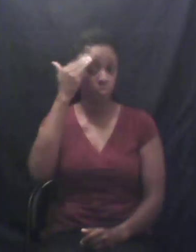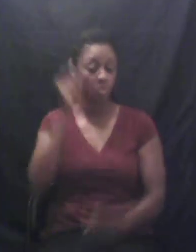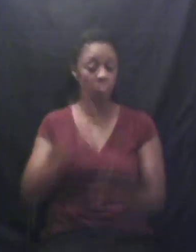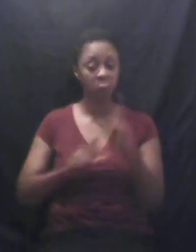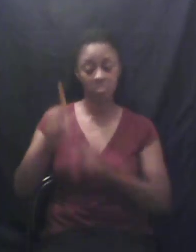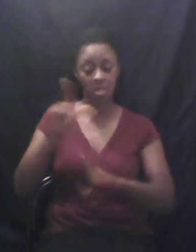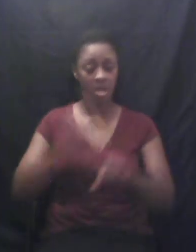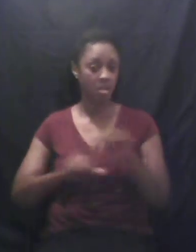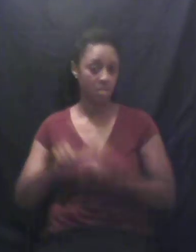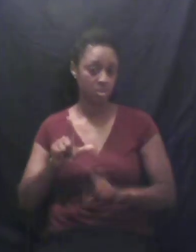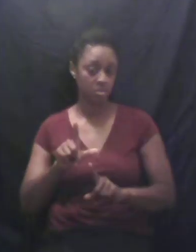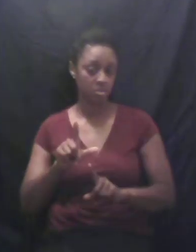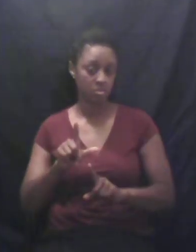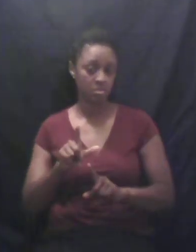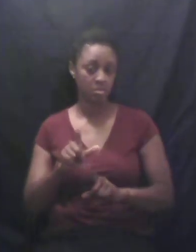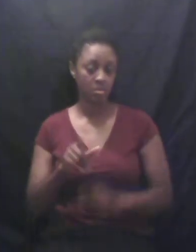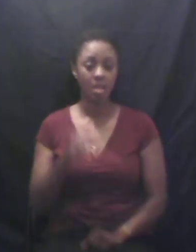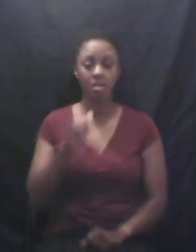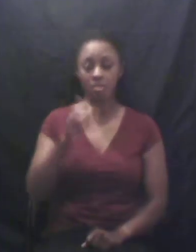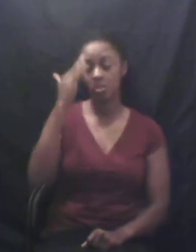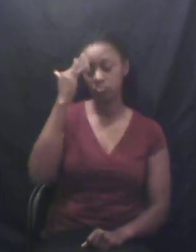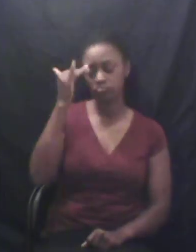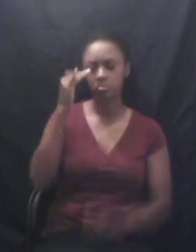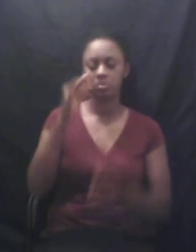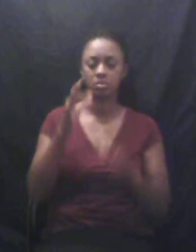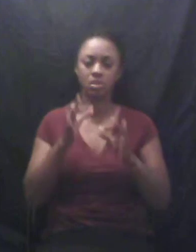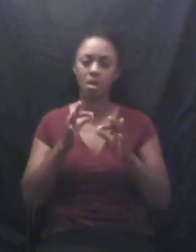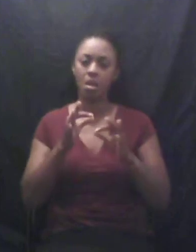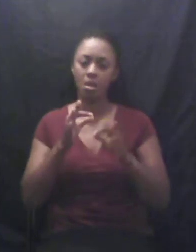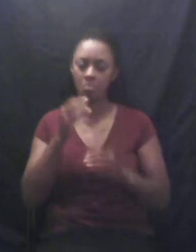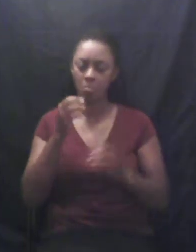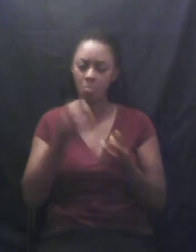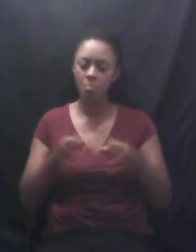And it's very important as the interpreter not to use sign